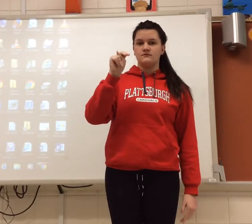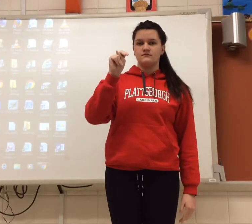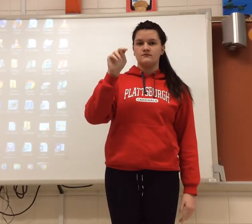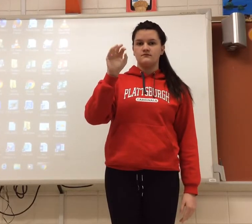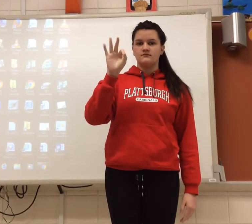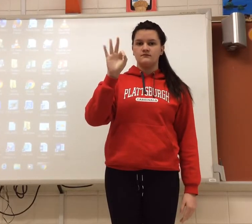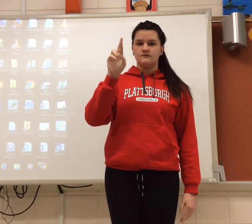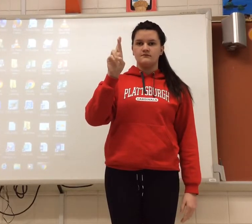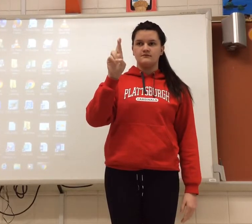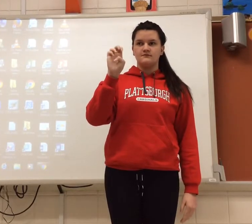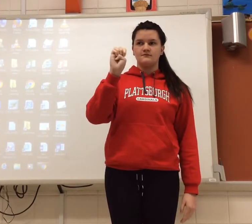Corduroy.